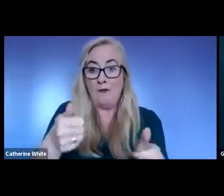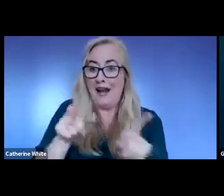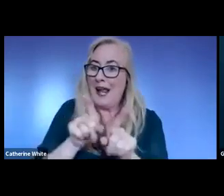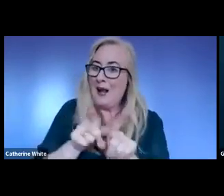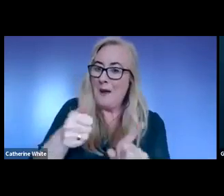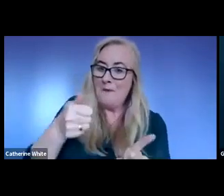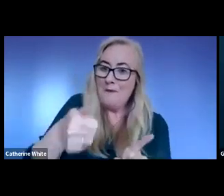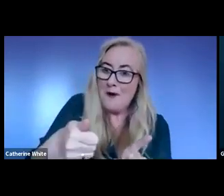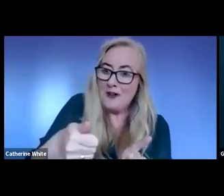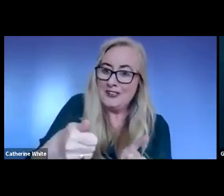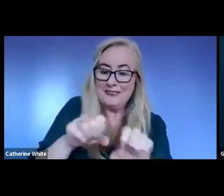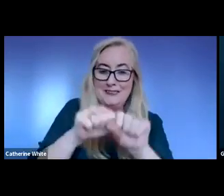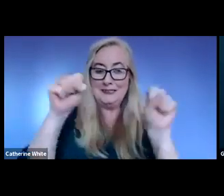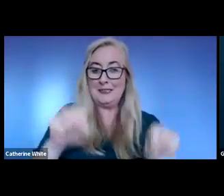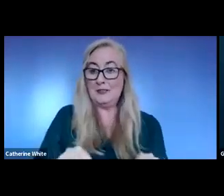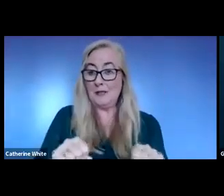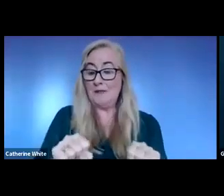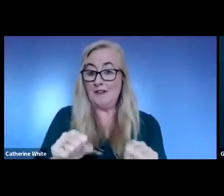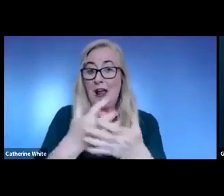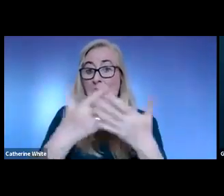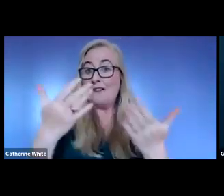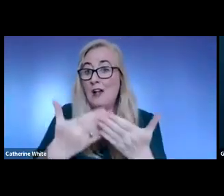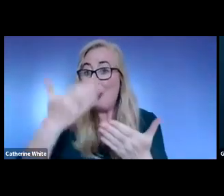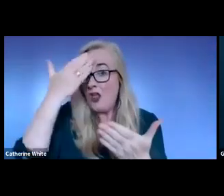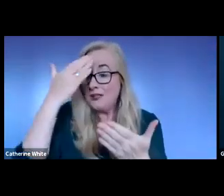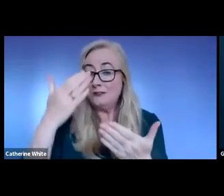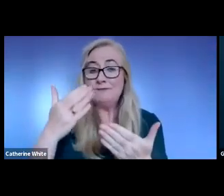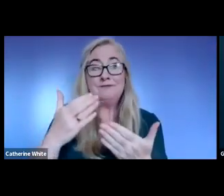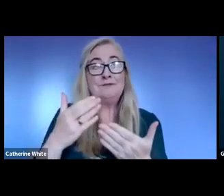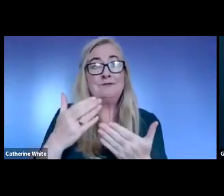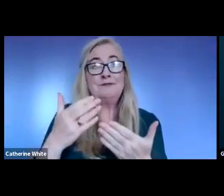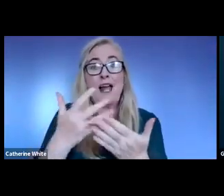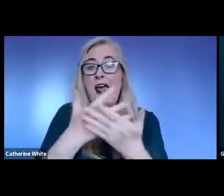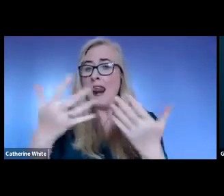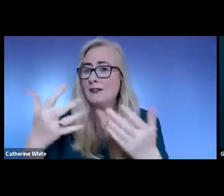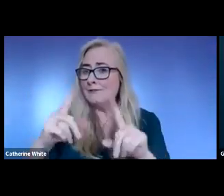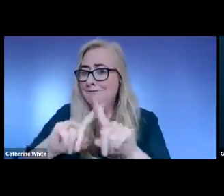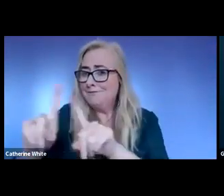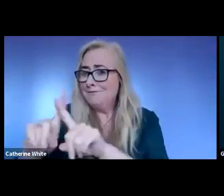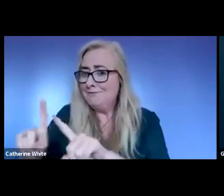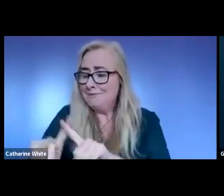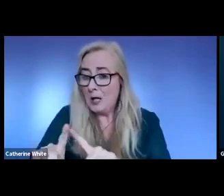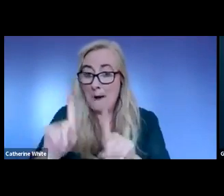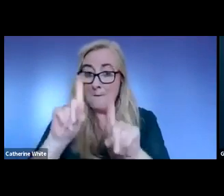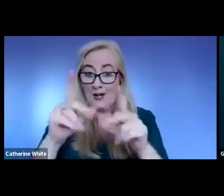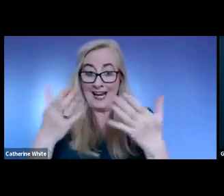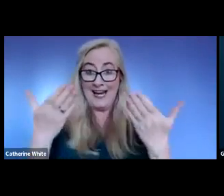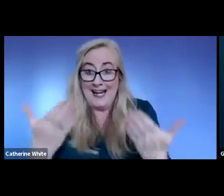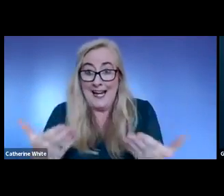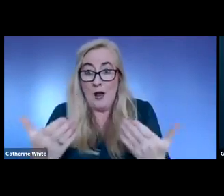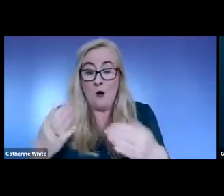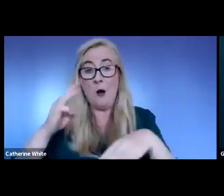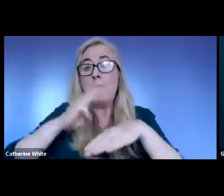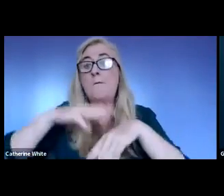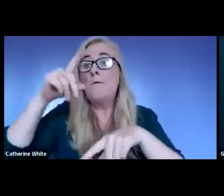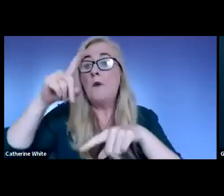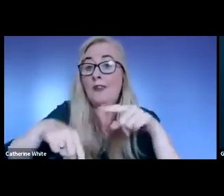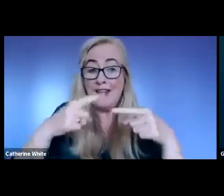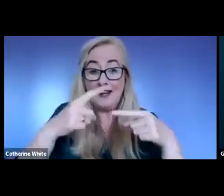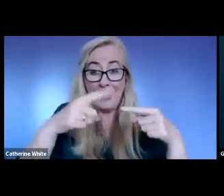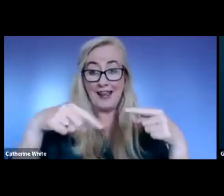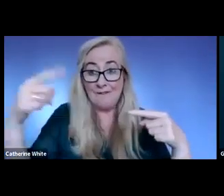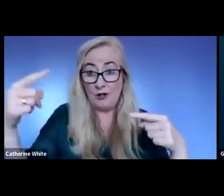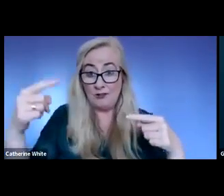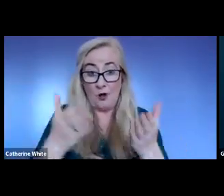for most learners, in particular selective and domains. But what we need more than ever is, and in this